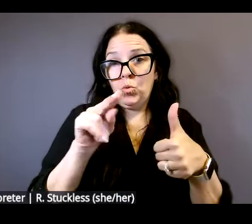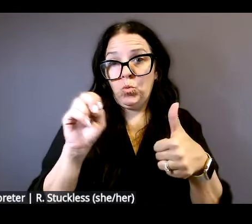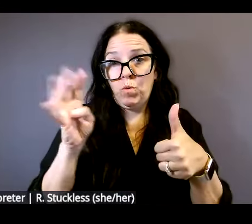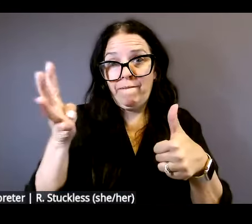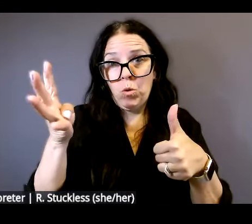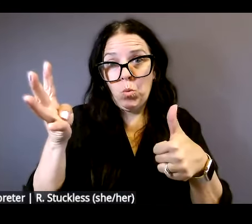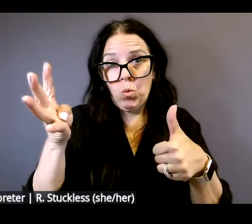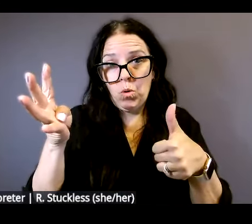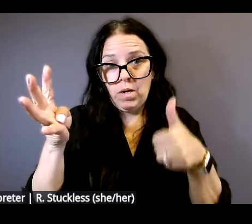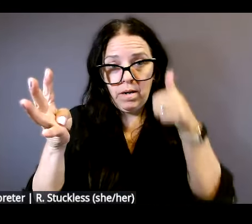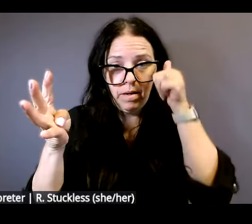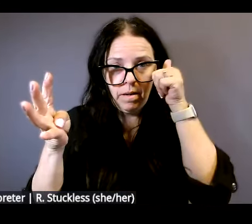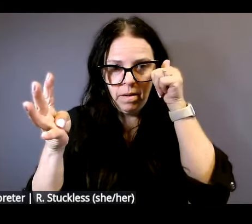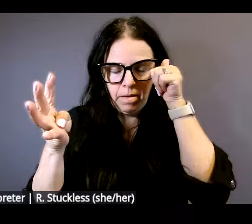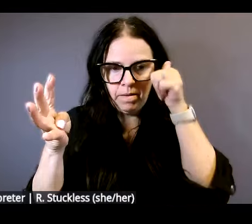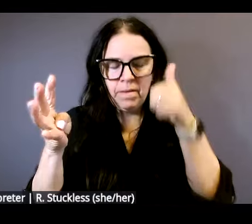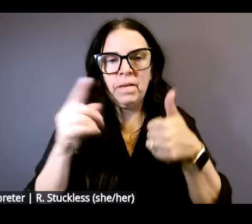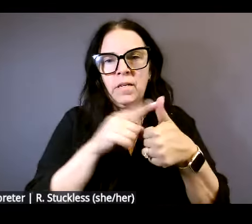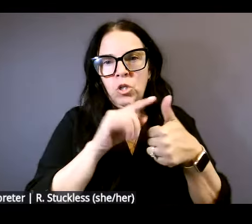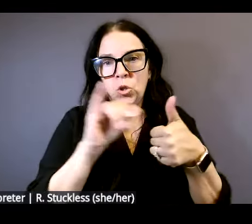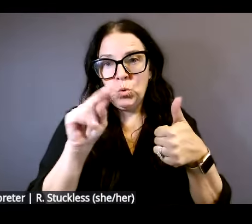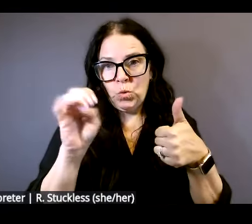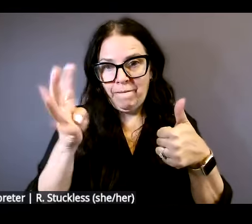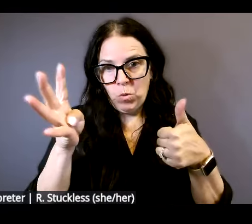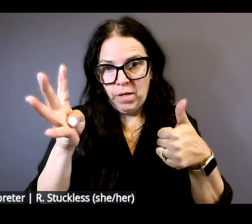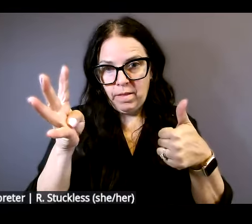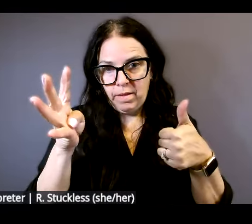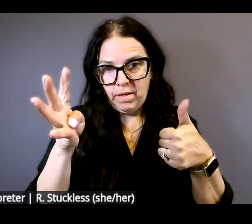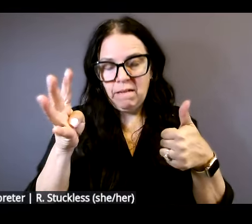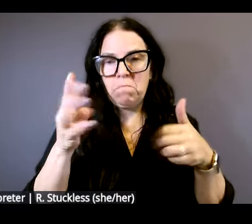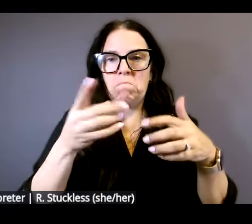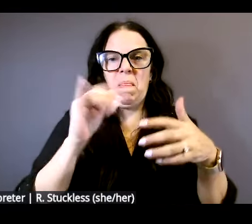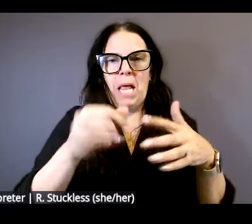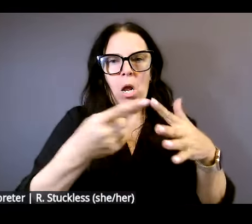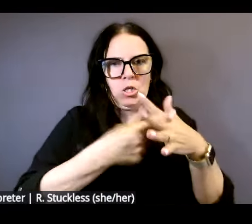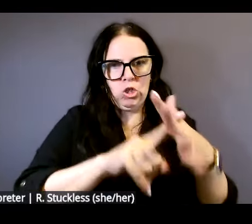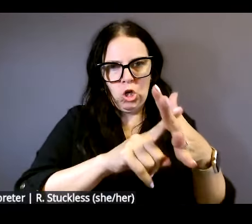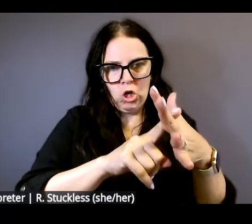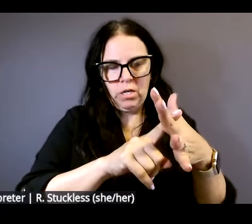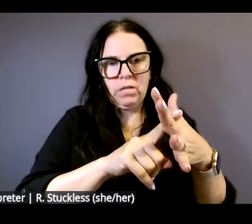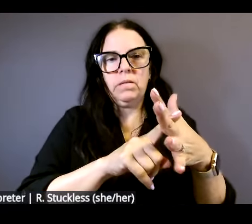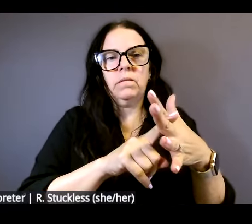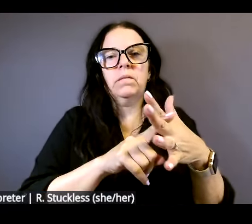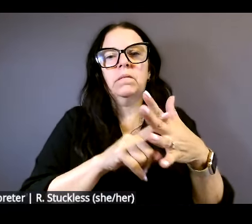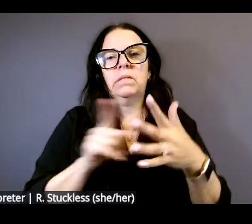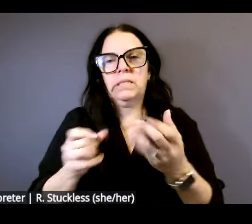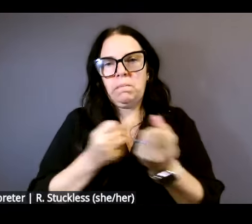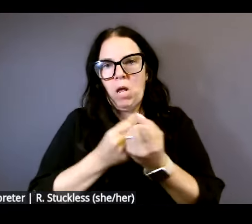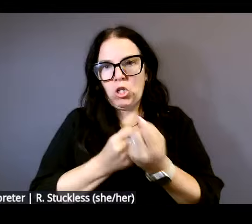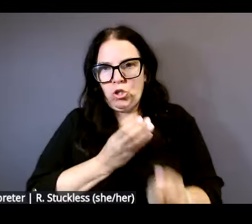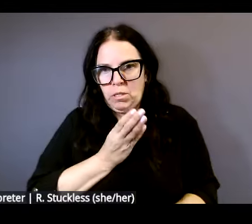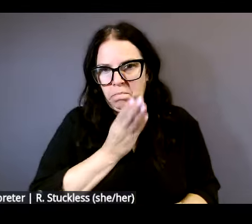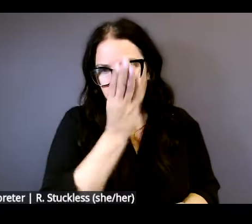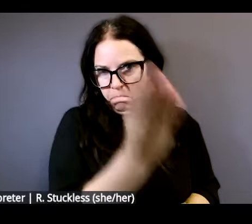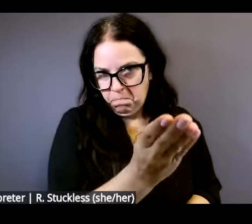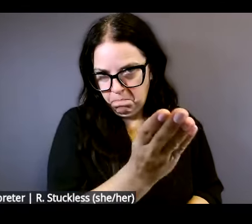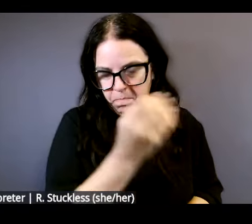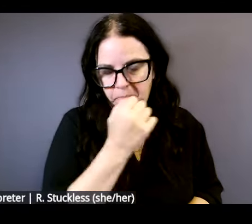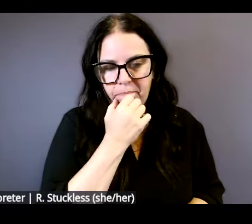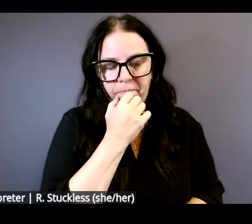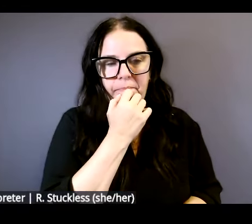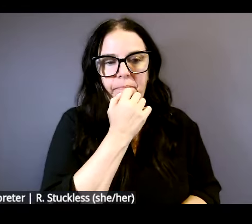dates. So it starts forth on June 4th, 2025, which is when the sponsor submitted the petition. Between June